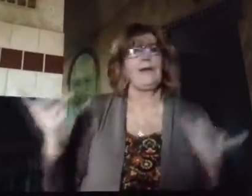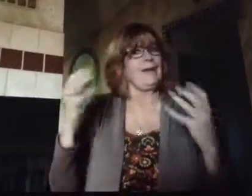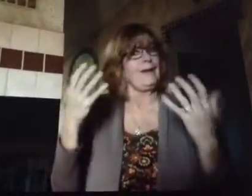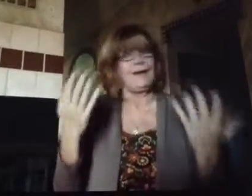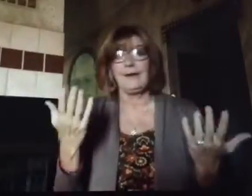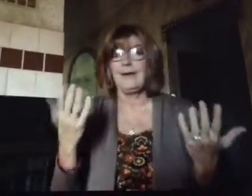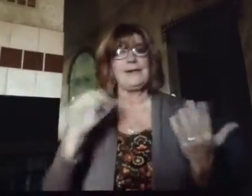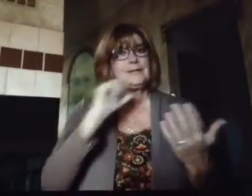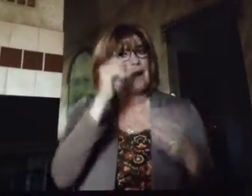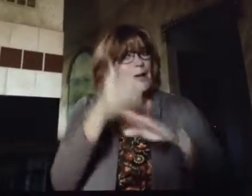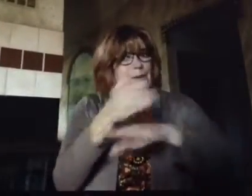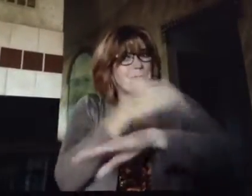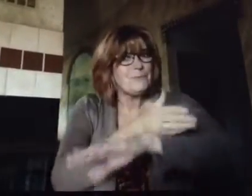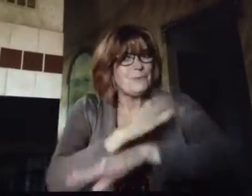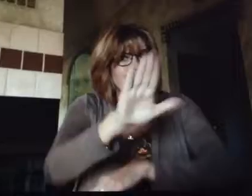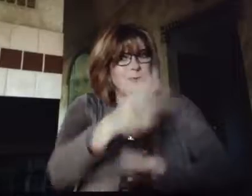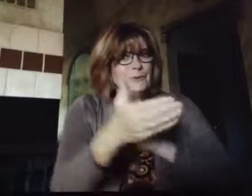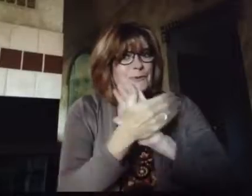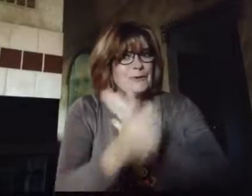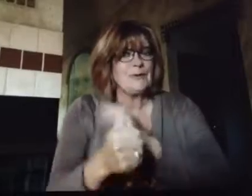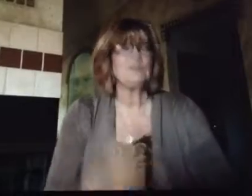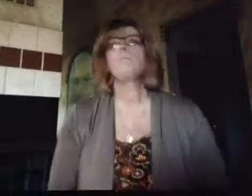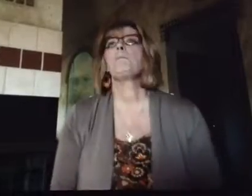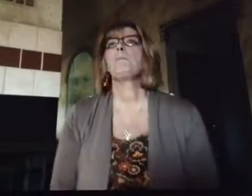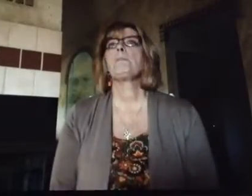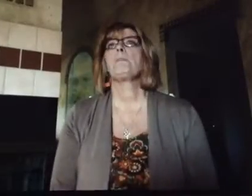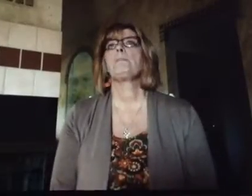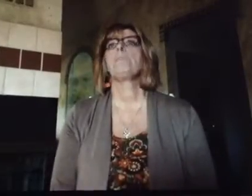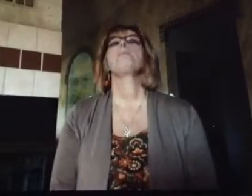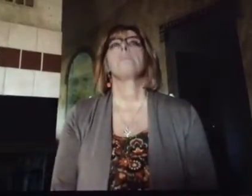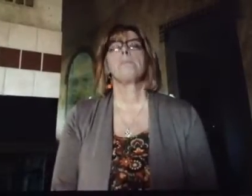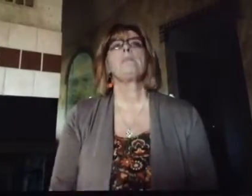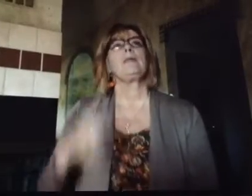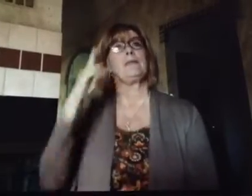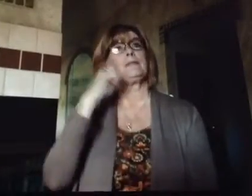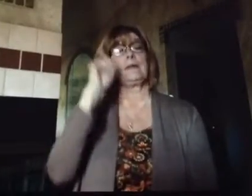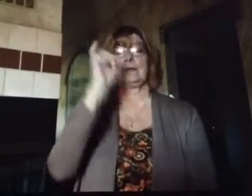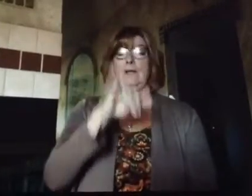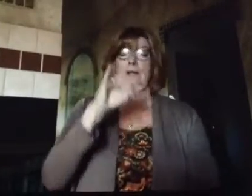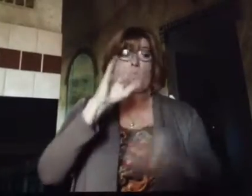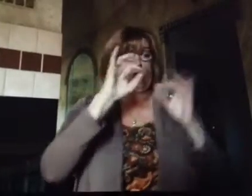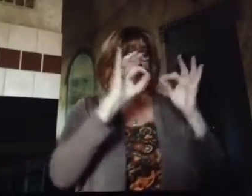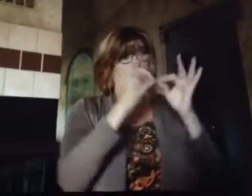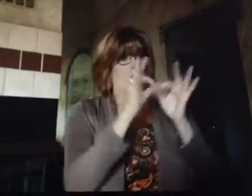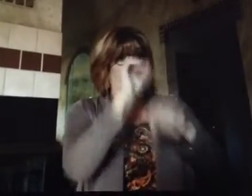same old thing. And that's not going to improve your skills at all.